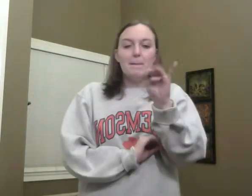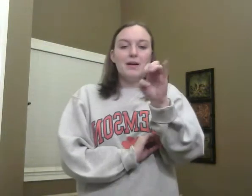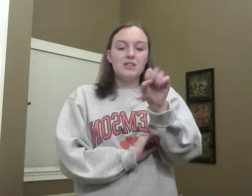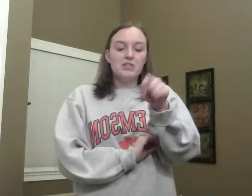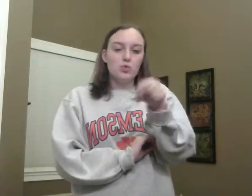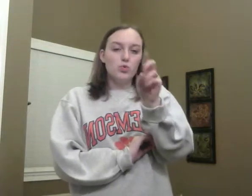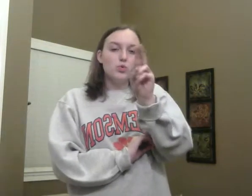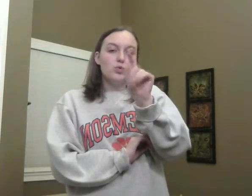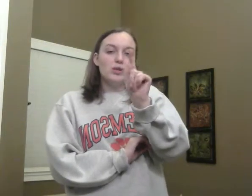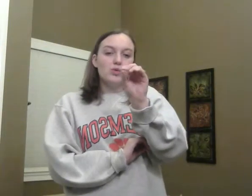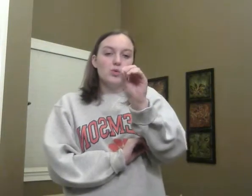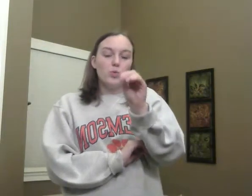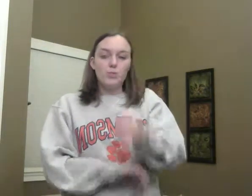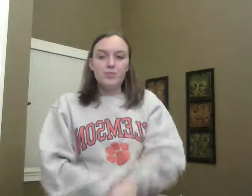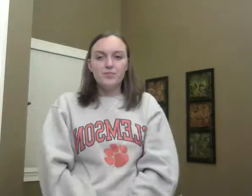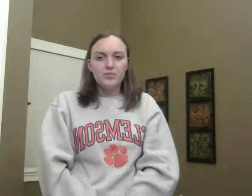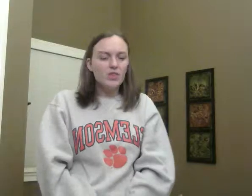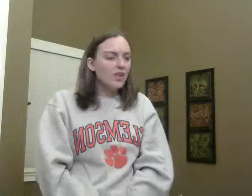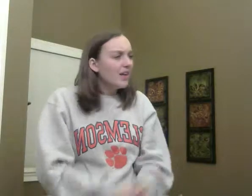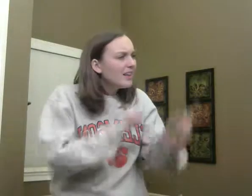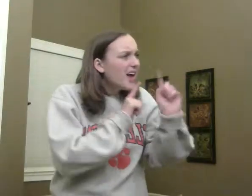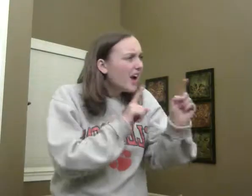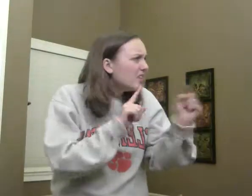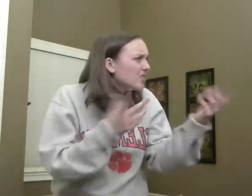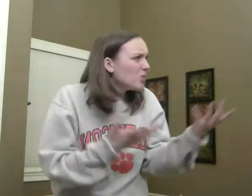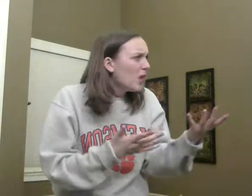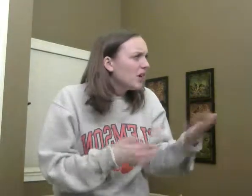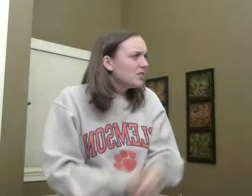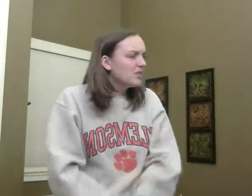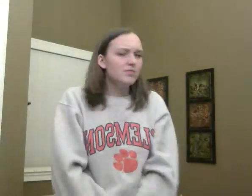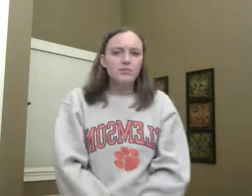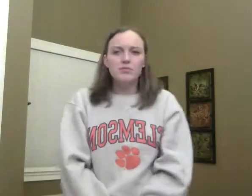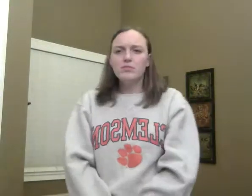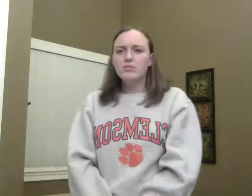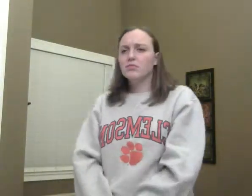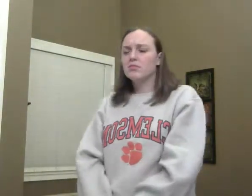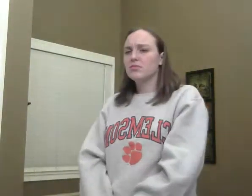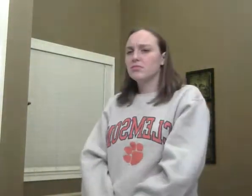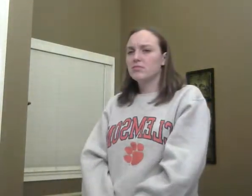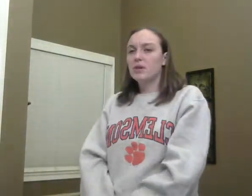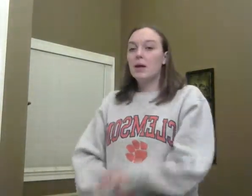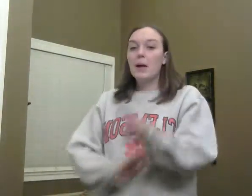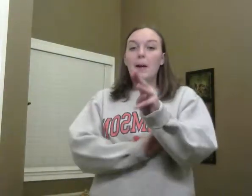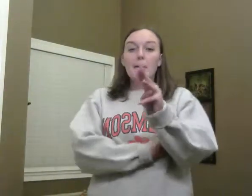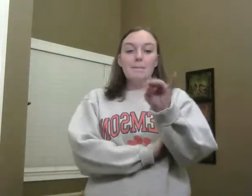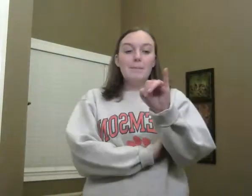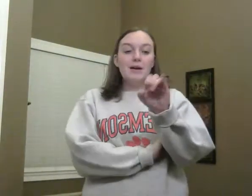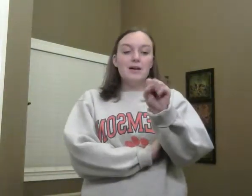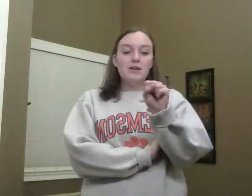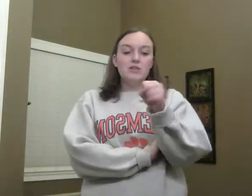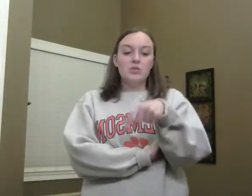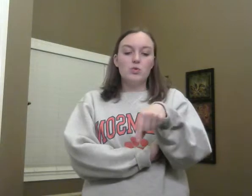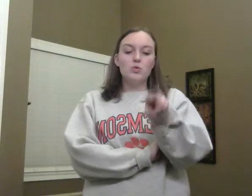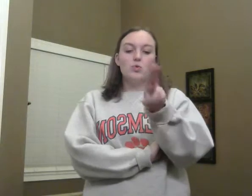1. And what is your answer then? Large mosquito. A large mosquito.